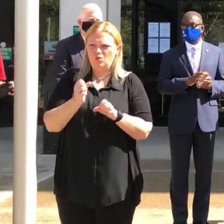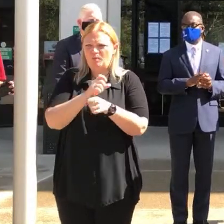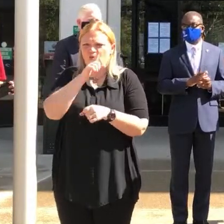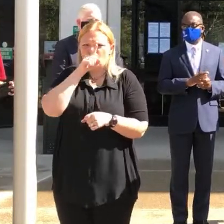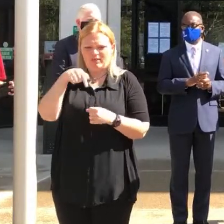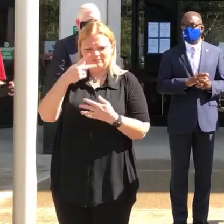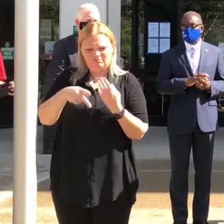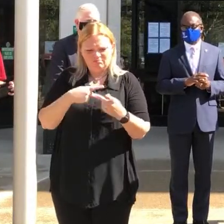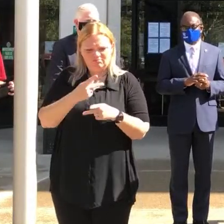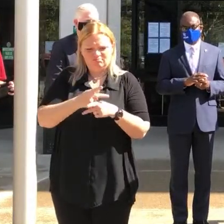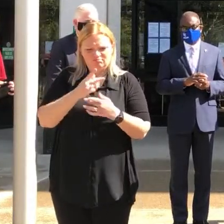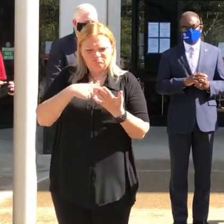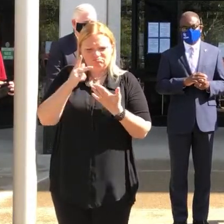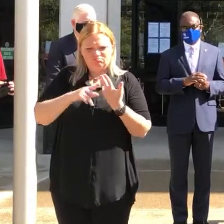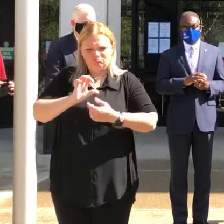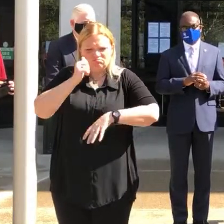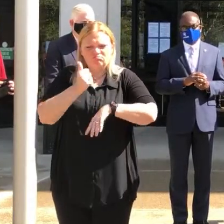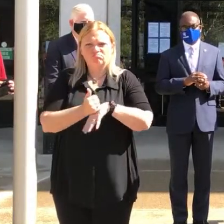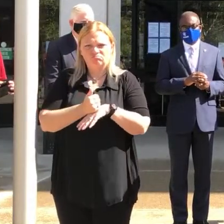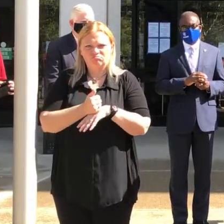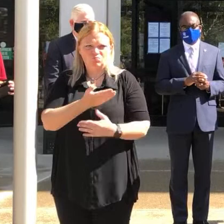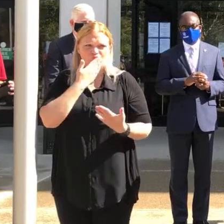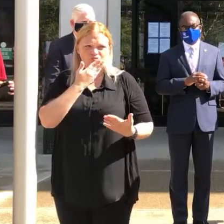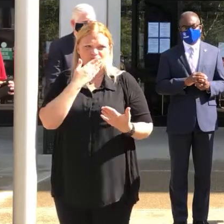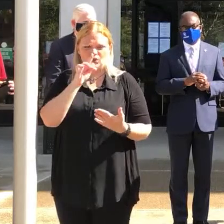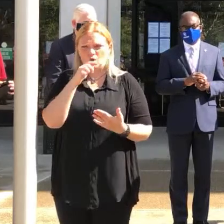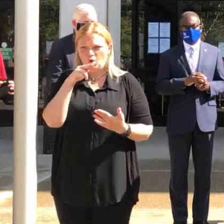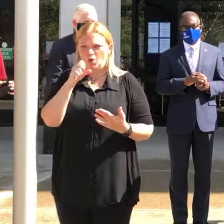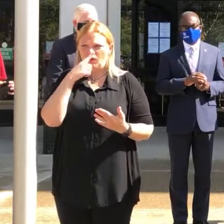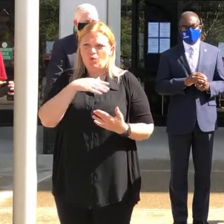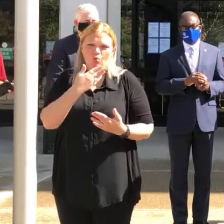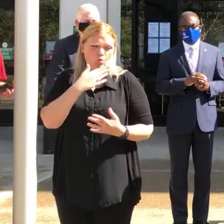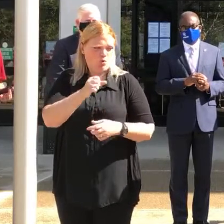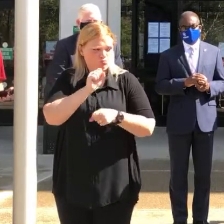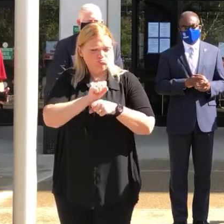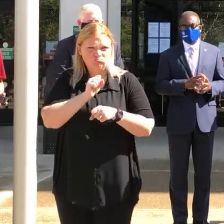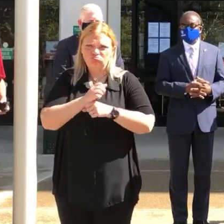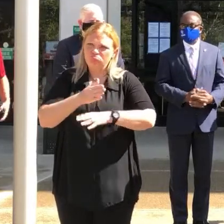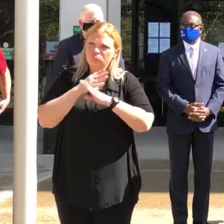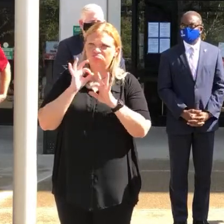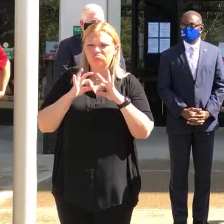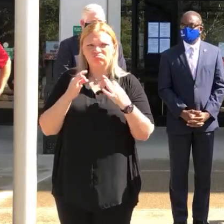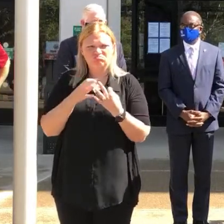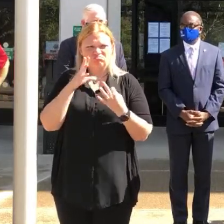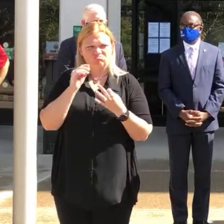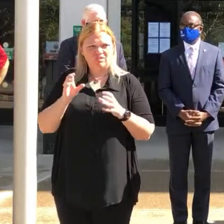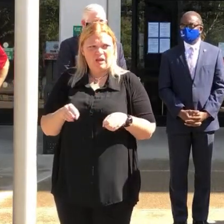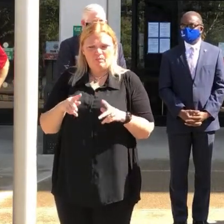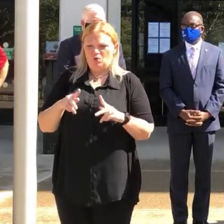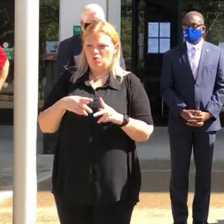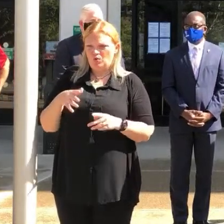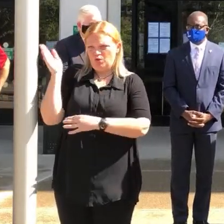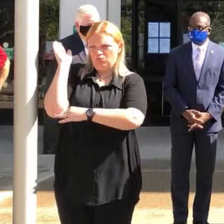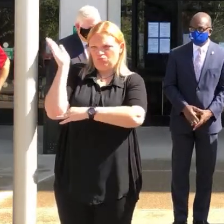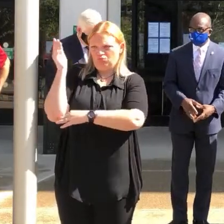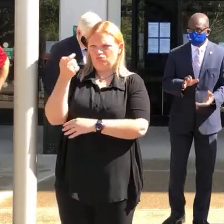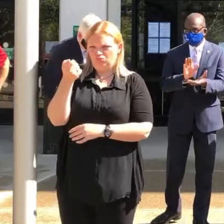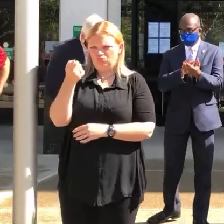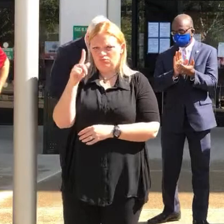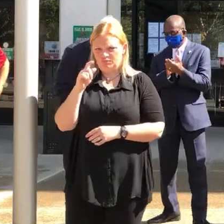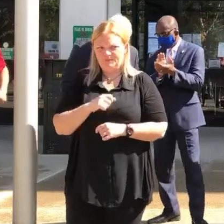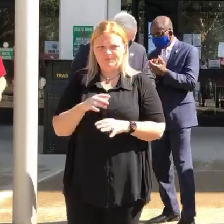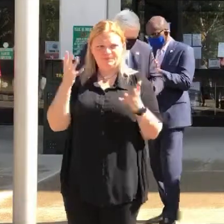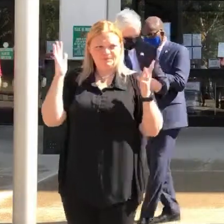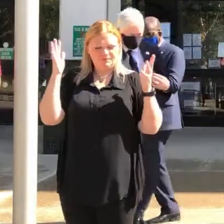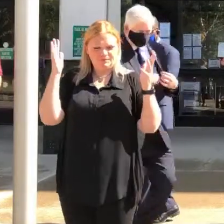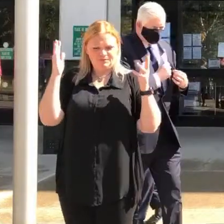type of program was in place. I want to thank Clerk Kearns for his good work in protecting families and give him the opportunity to speak here. Clerk?